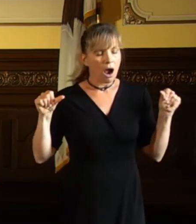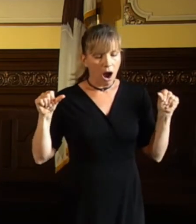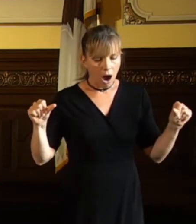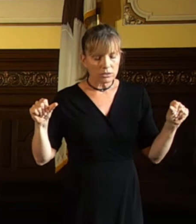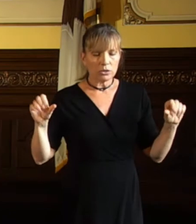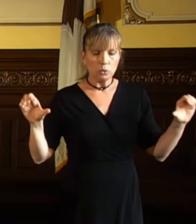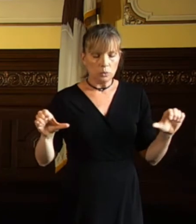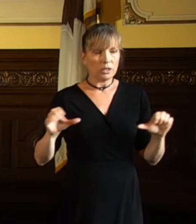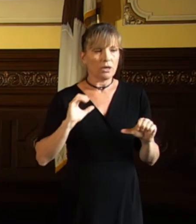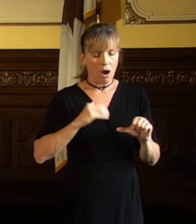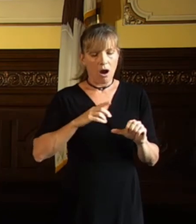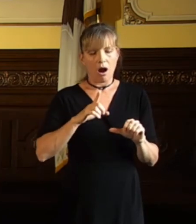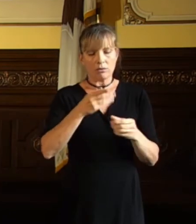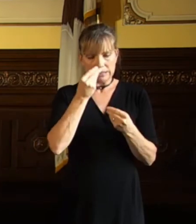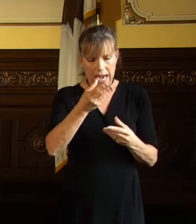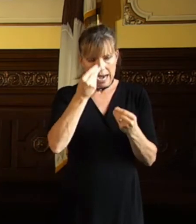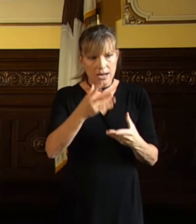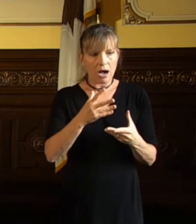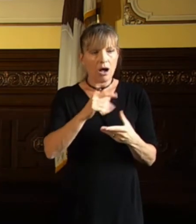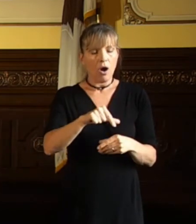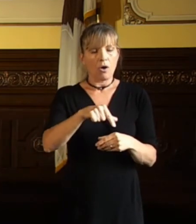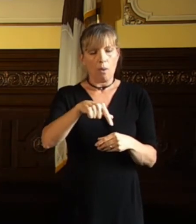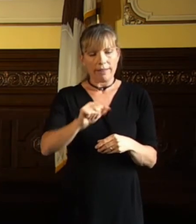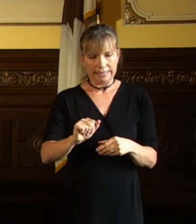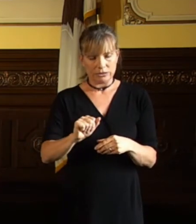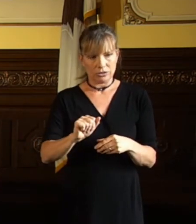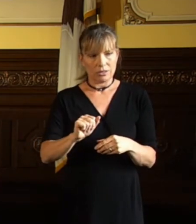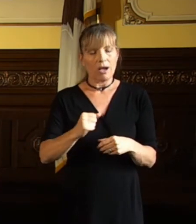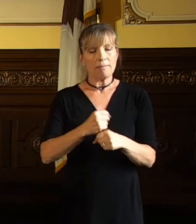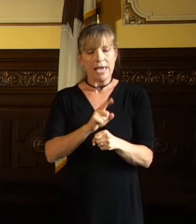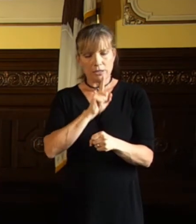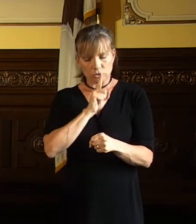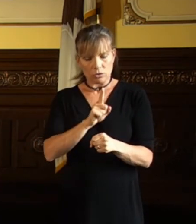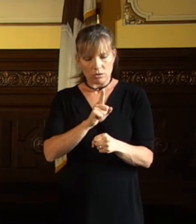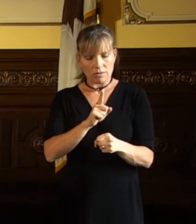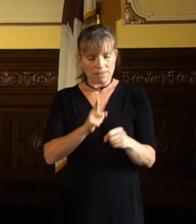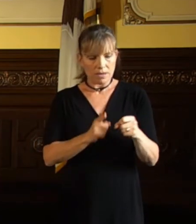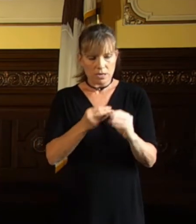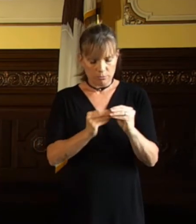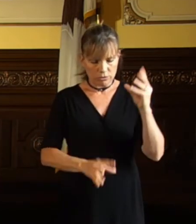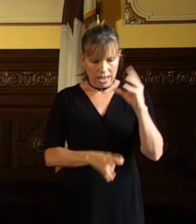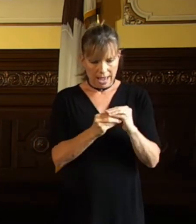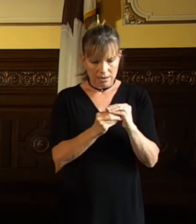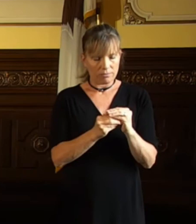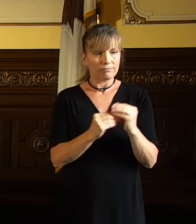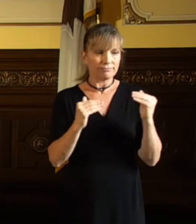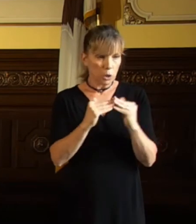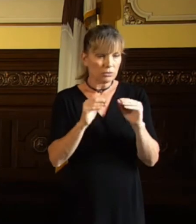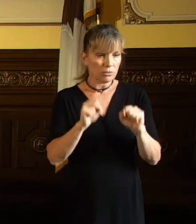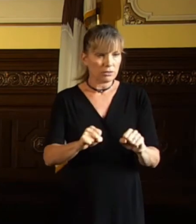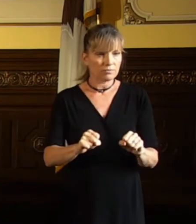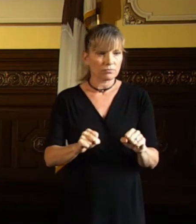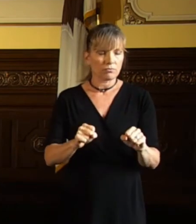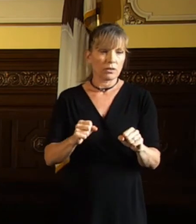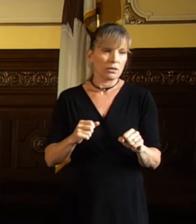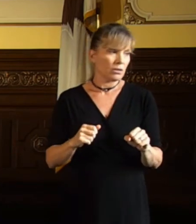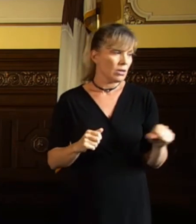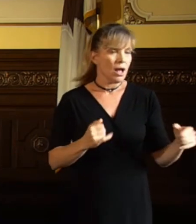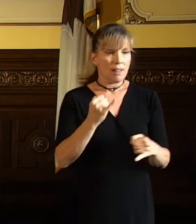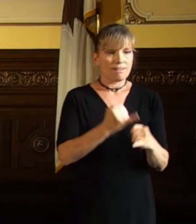constantly doing our data quality assurance to make sure that we get those things to add up as closely as possible. For Michael